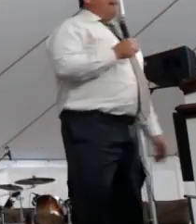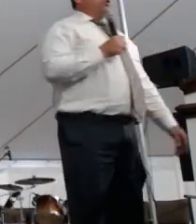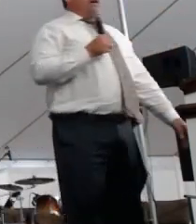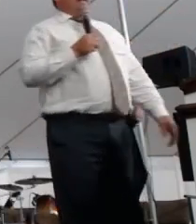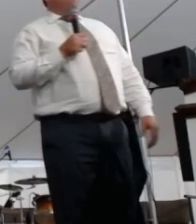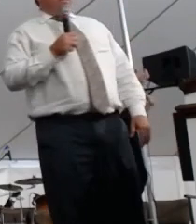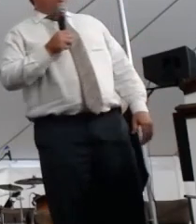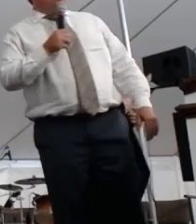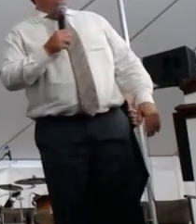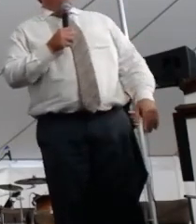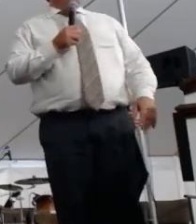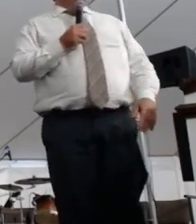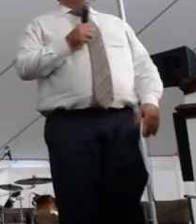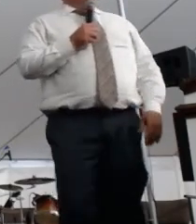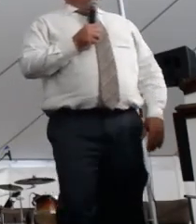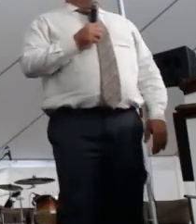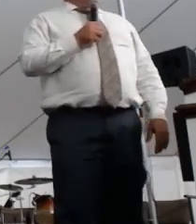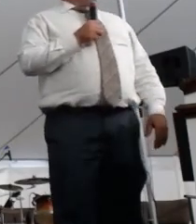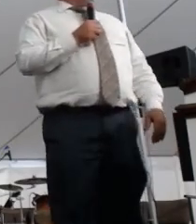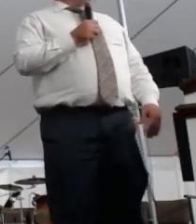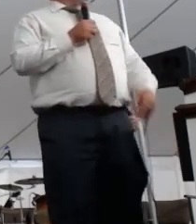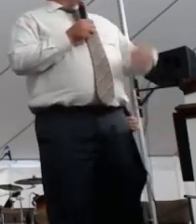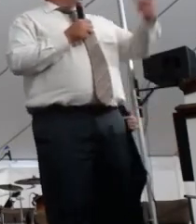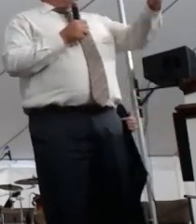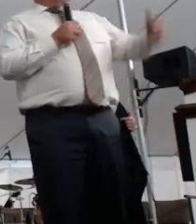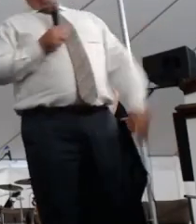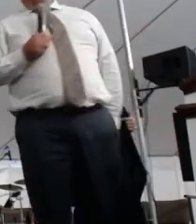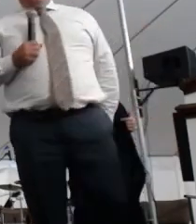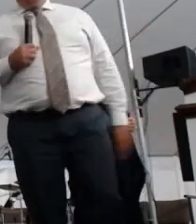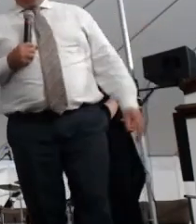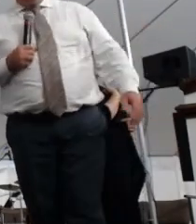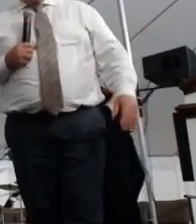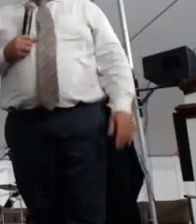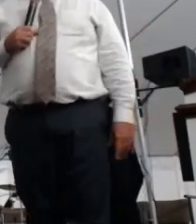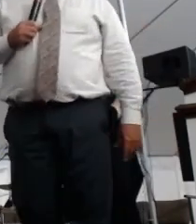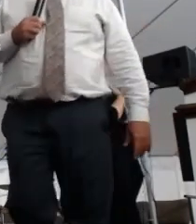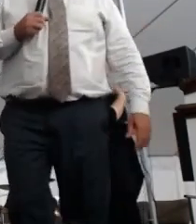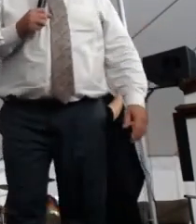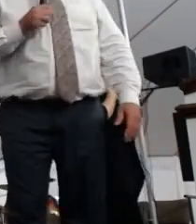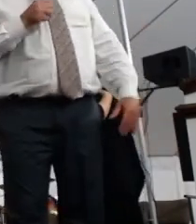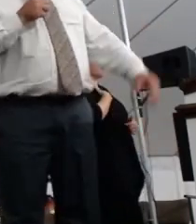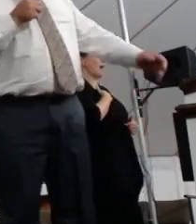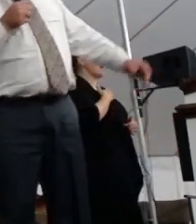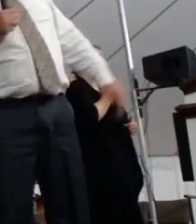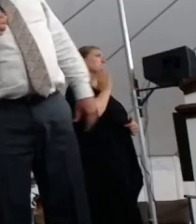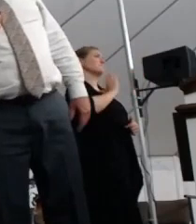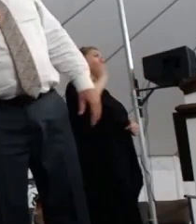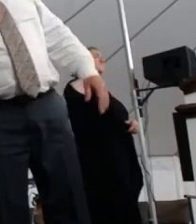The devil's trying to convince you it's because of your lineage. It's because